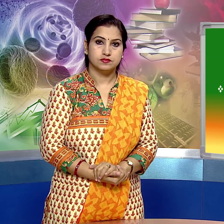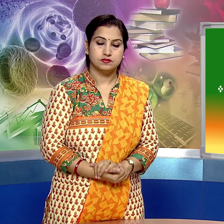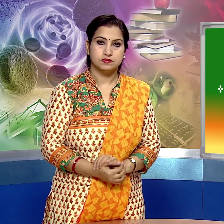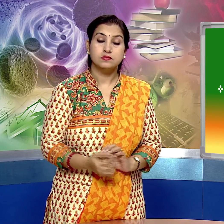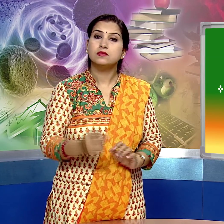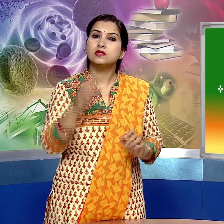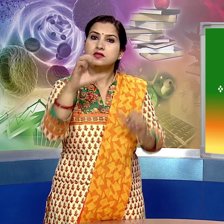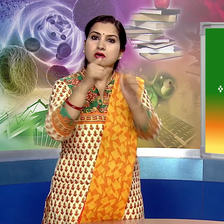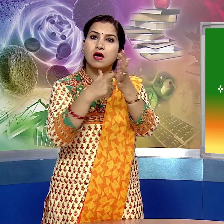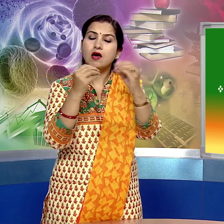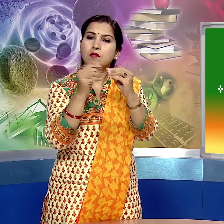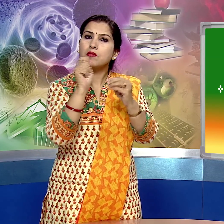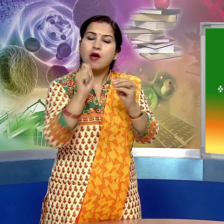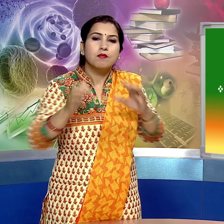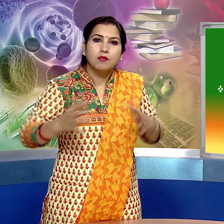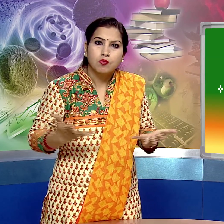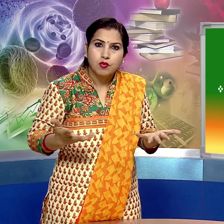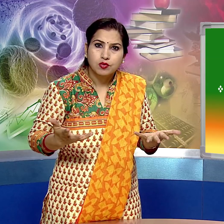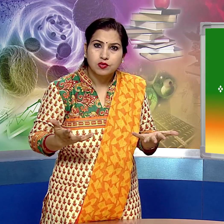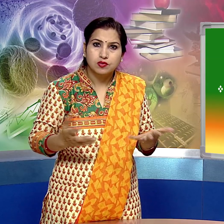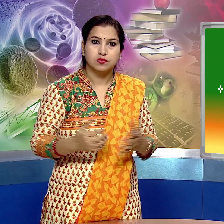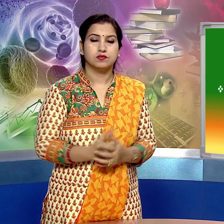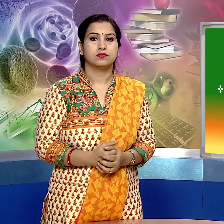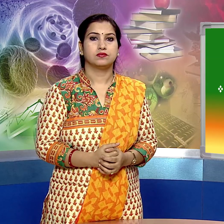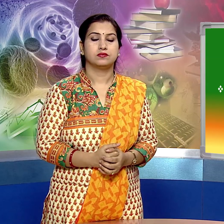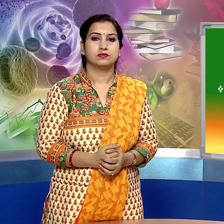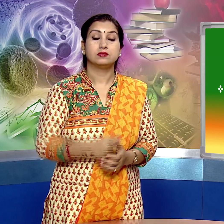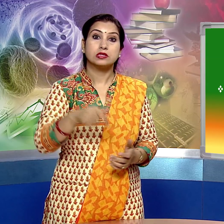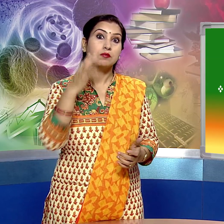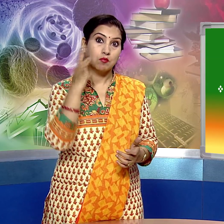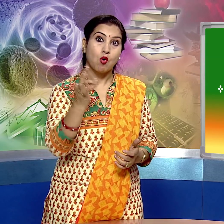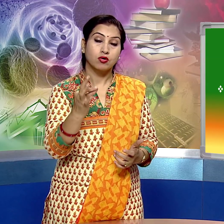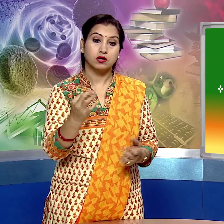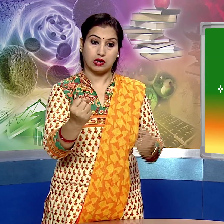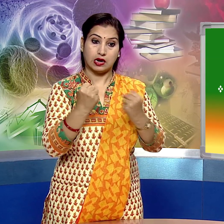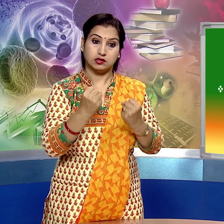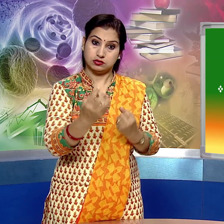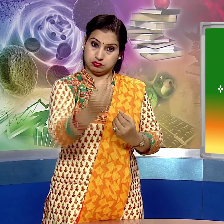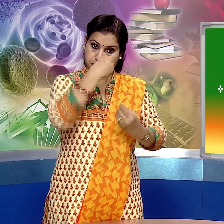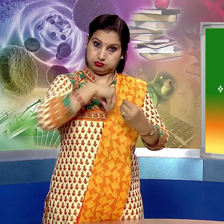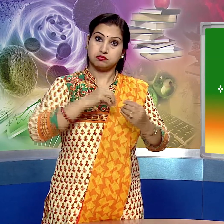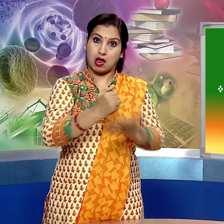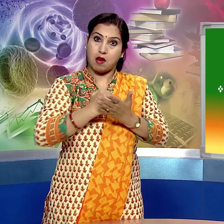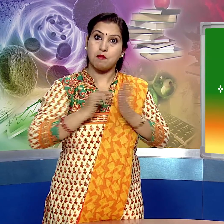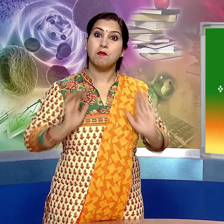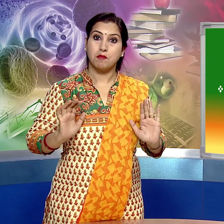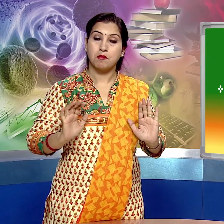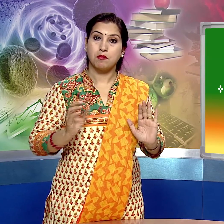The function of carbohydrates are: it's a main source of energy,